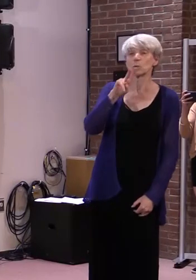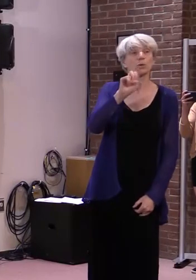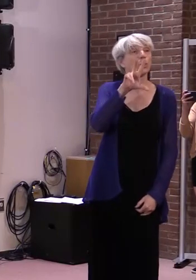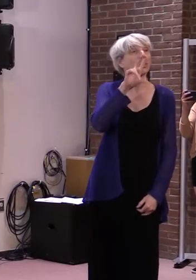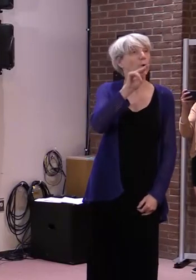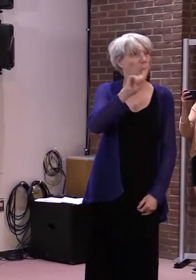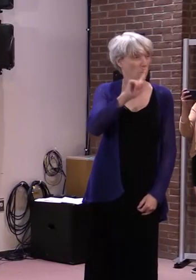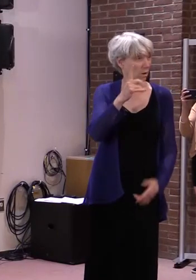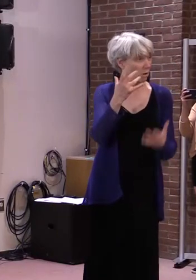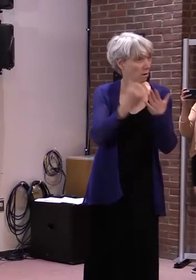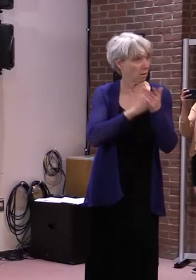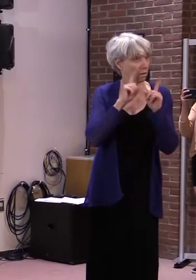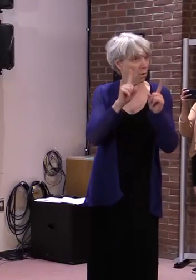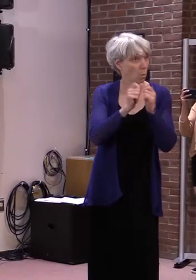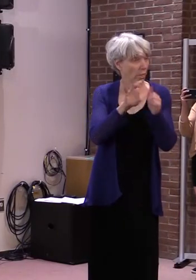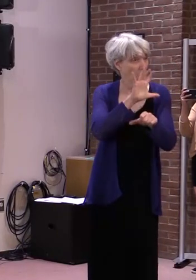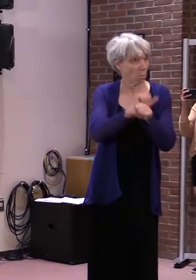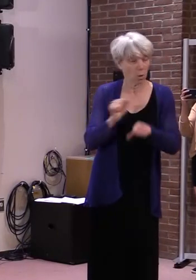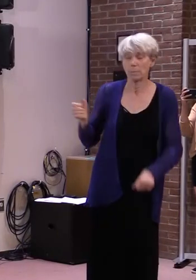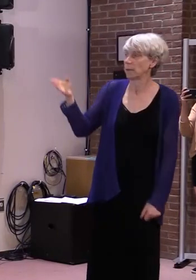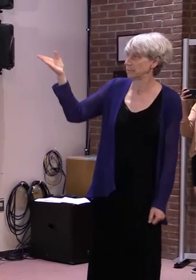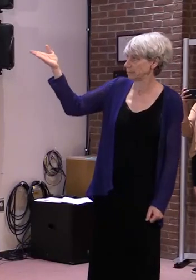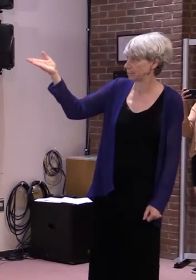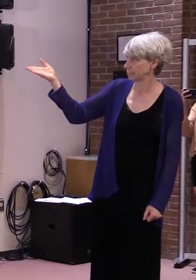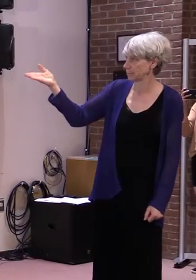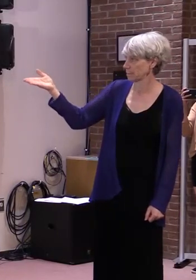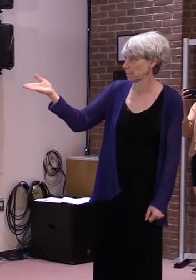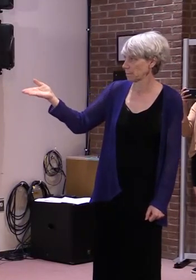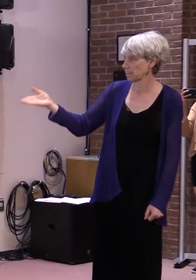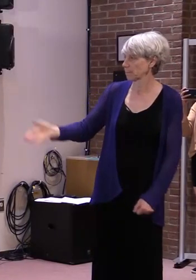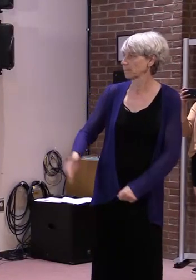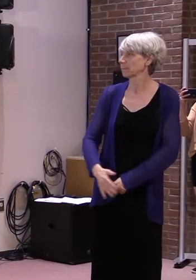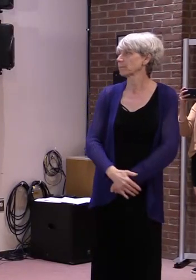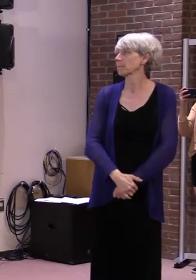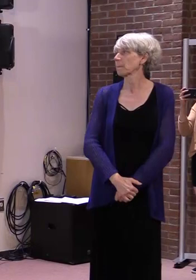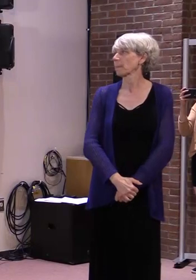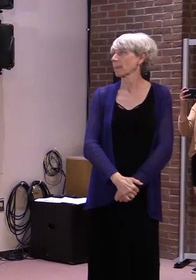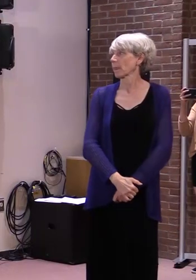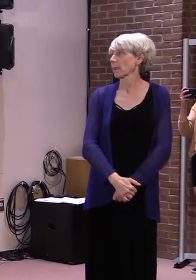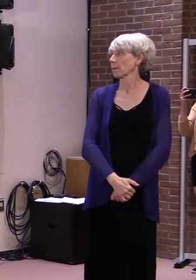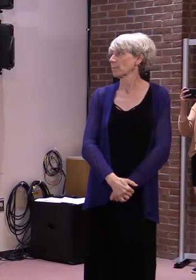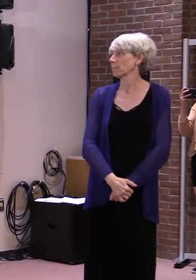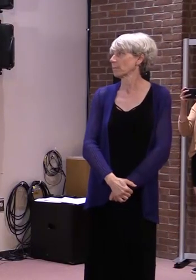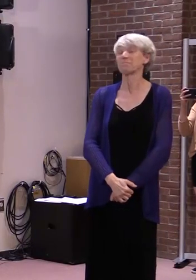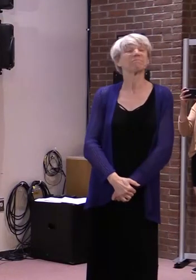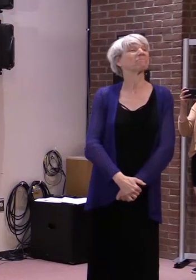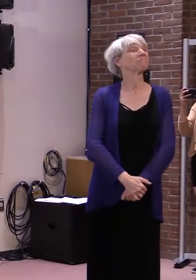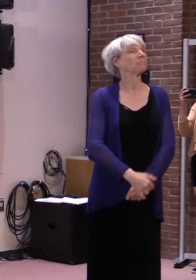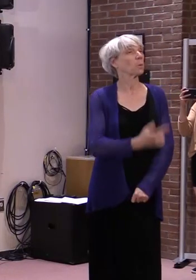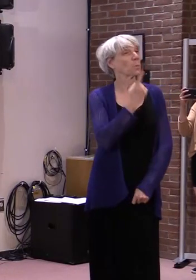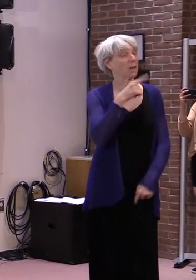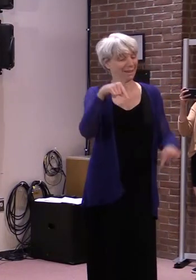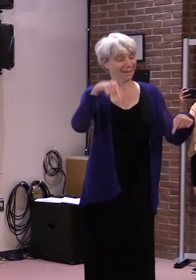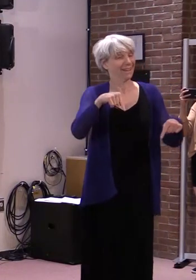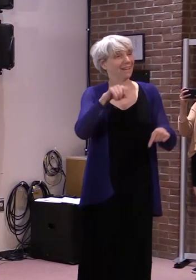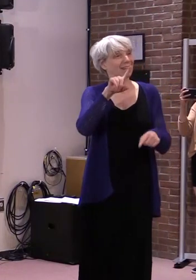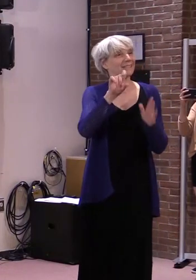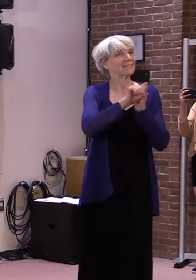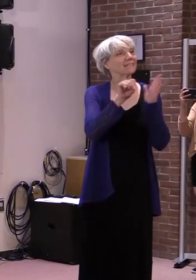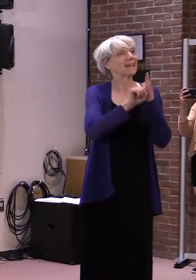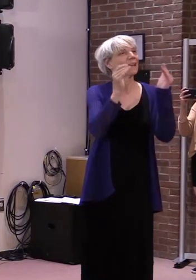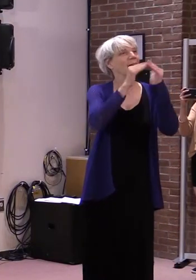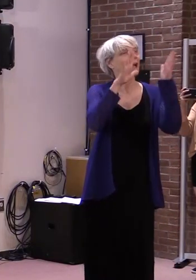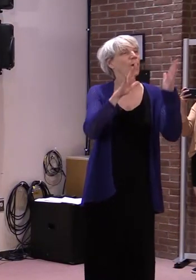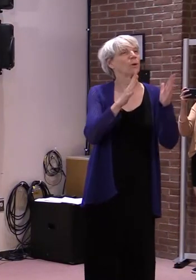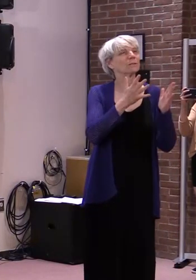Gifford Medical Center in Randolph, North Country Hospital in Newport, the State House Lawn in Montpelier, Springfield Medical Care